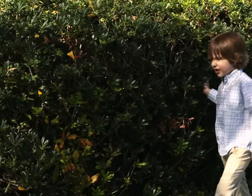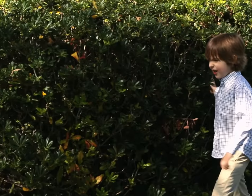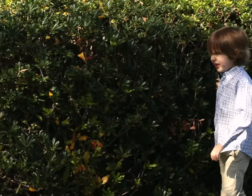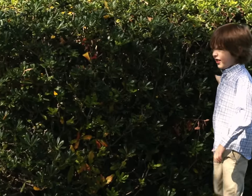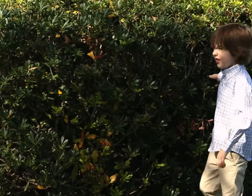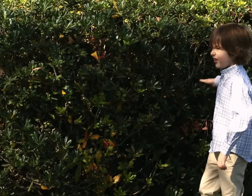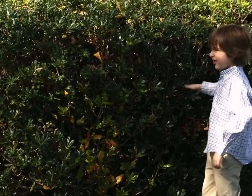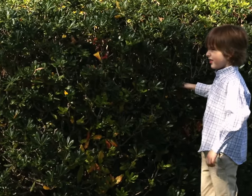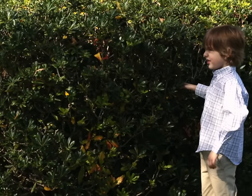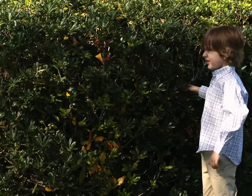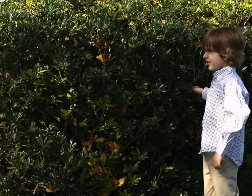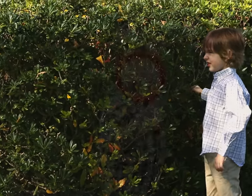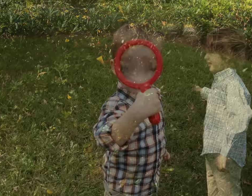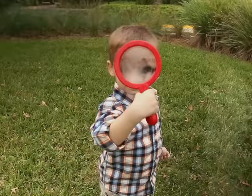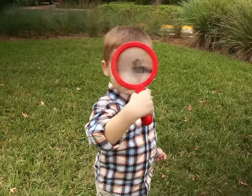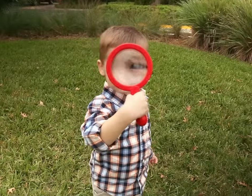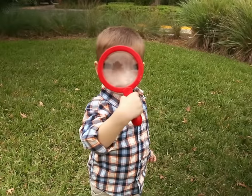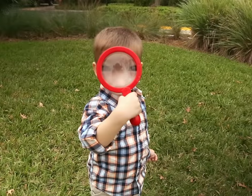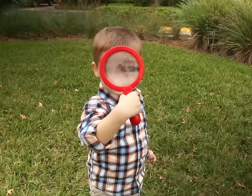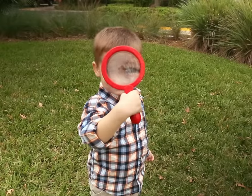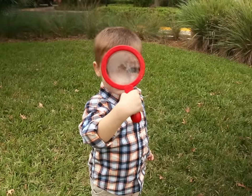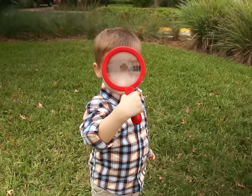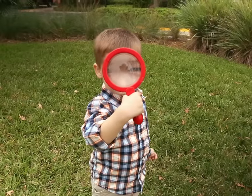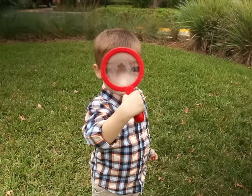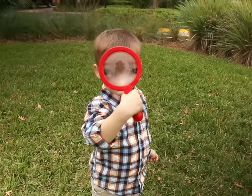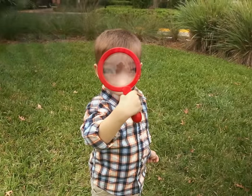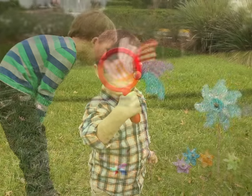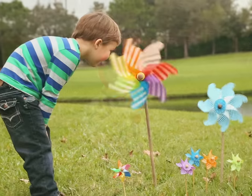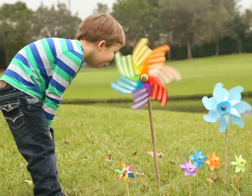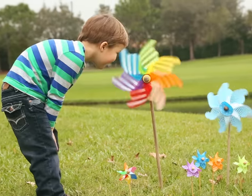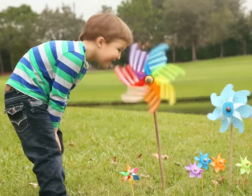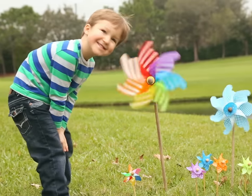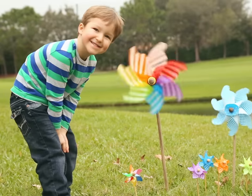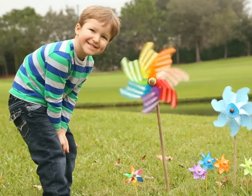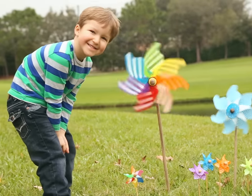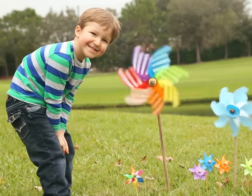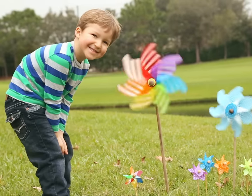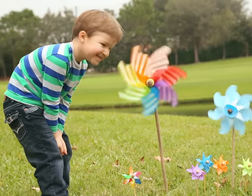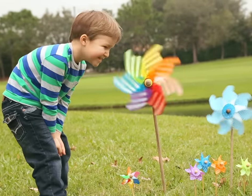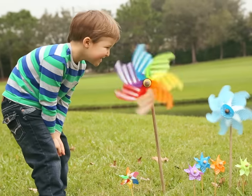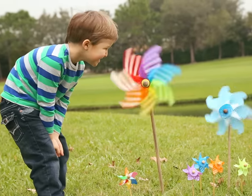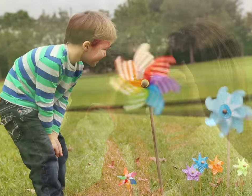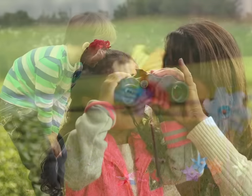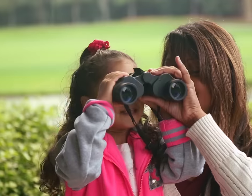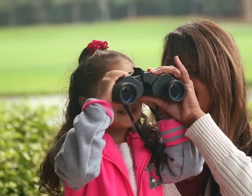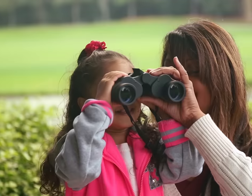I wonder, do you wonder? It all begins with wonder. With a